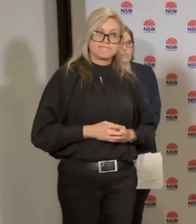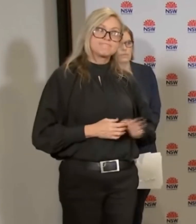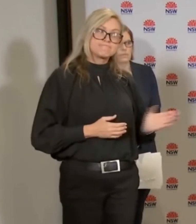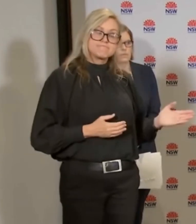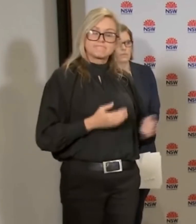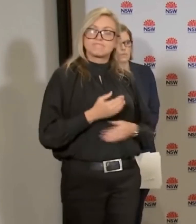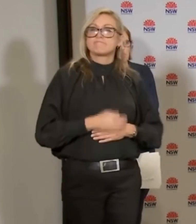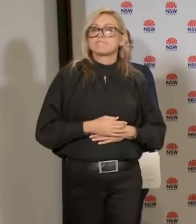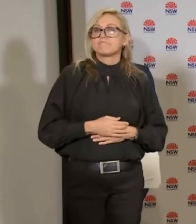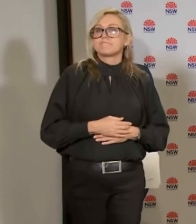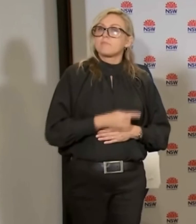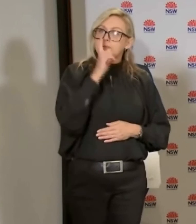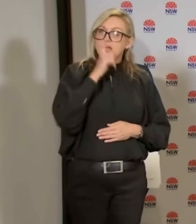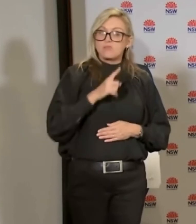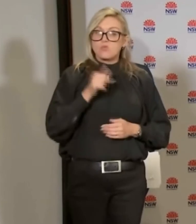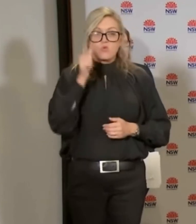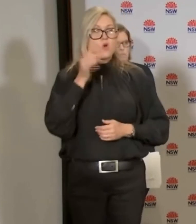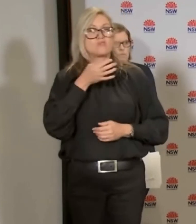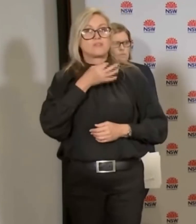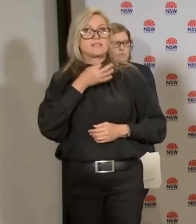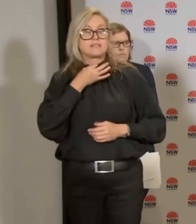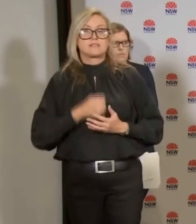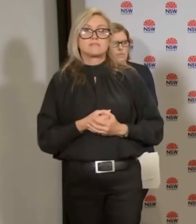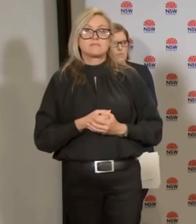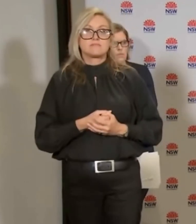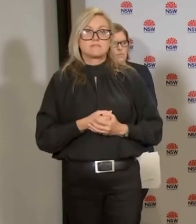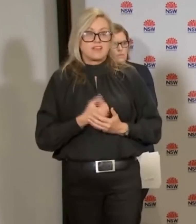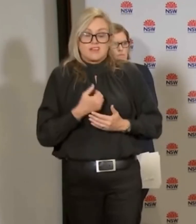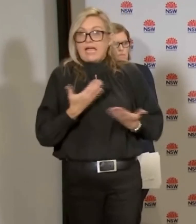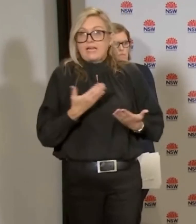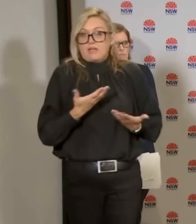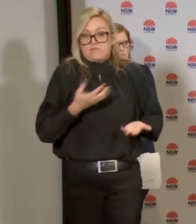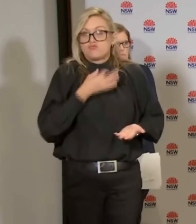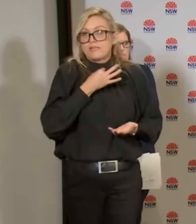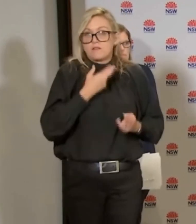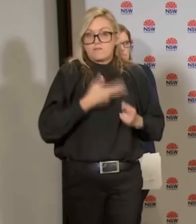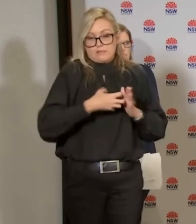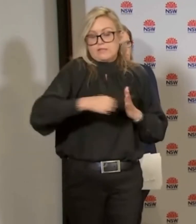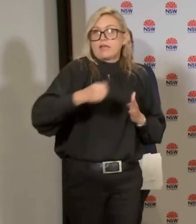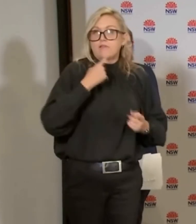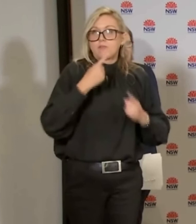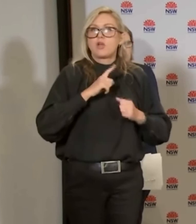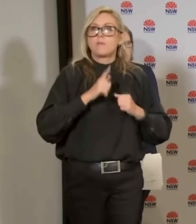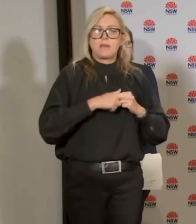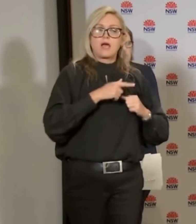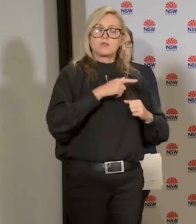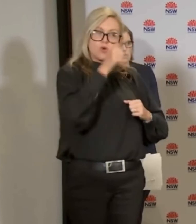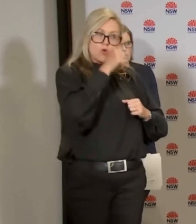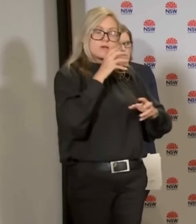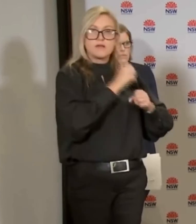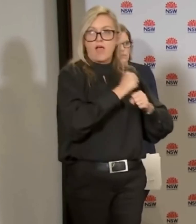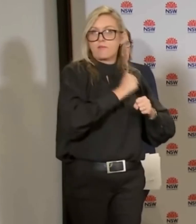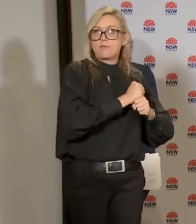they also accept that governments or organisations will do their best to protect that. And I think we all live in the digital age where the